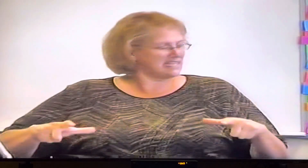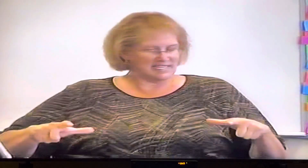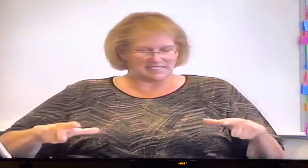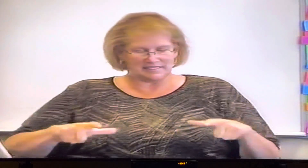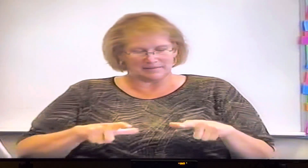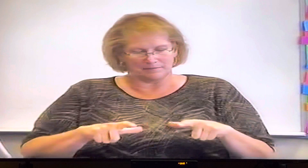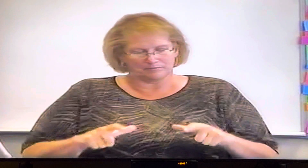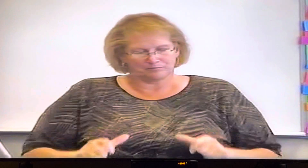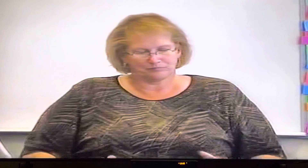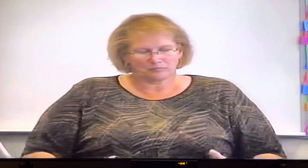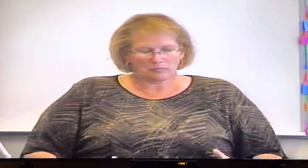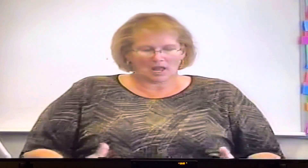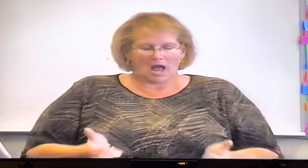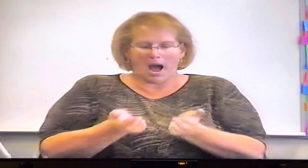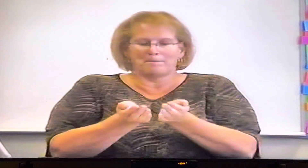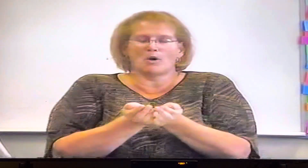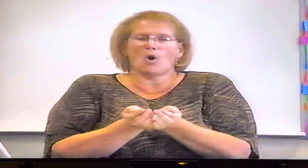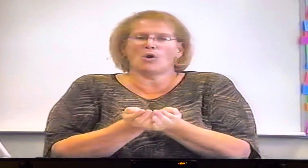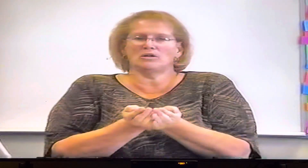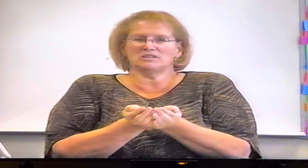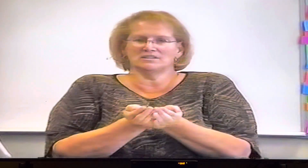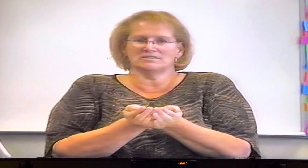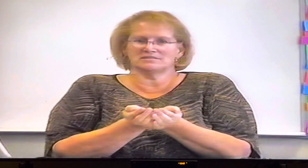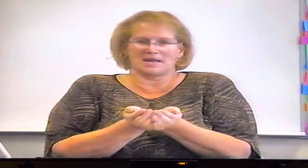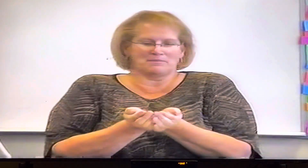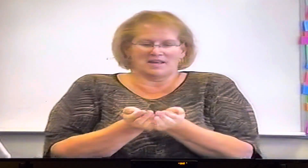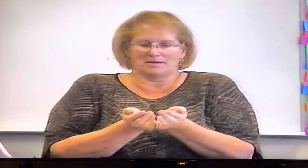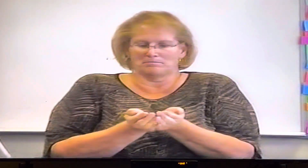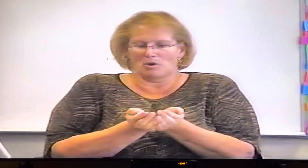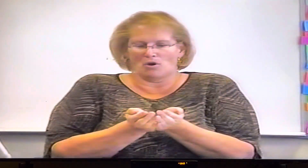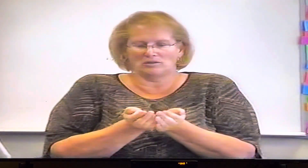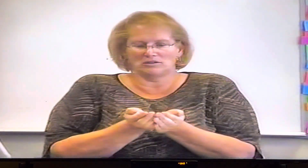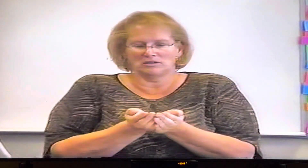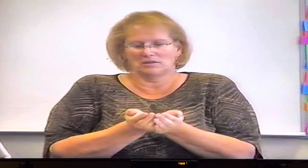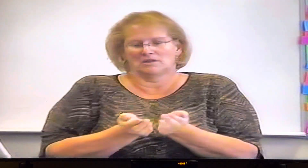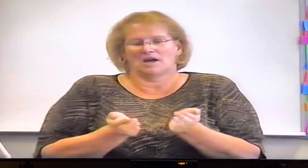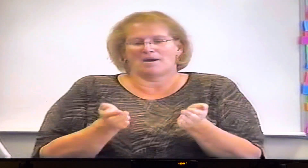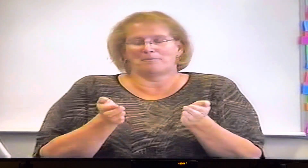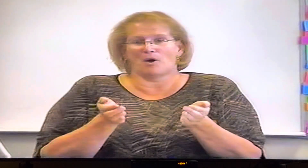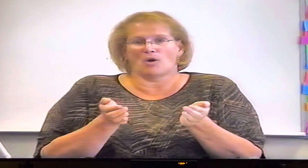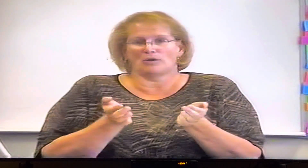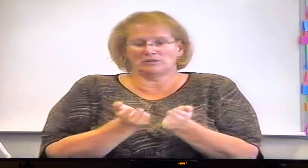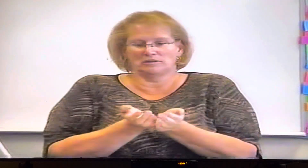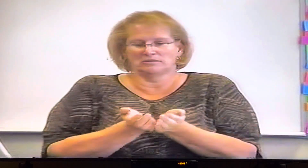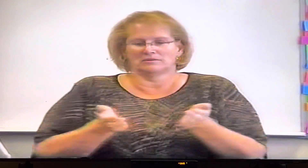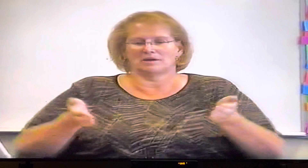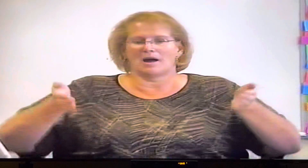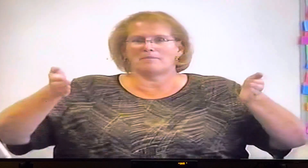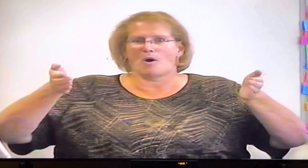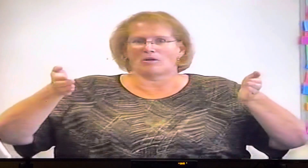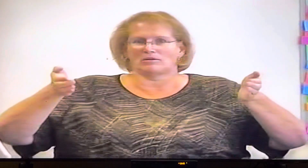is. A bowl, same thing. Bowl, a bowl, a bowl.